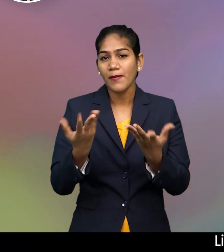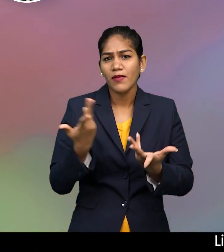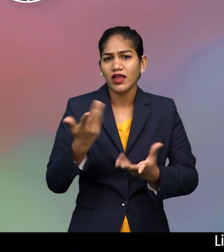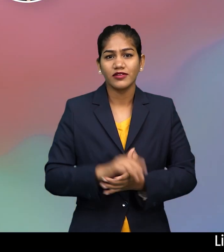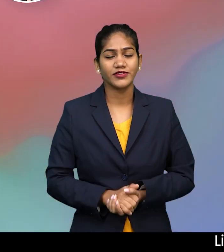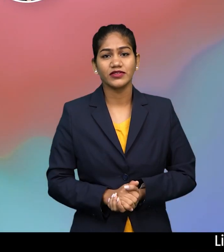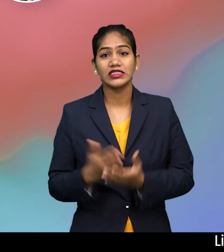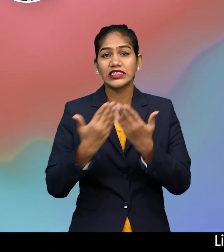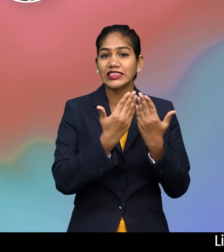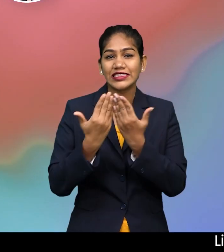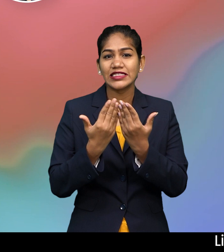literacy rates,